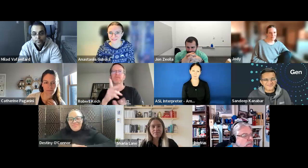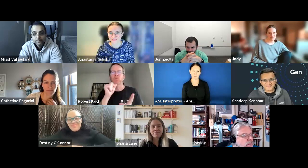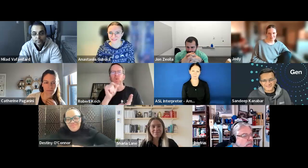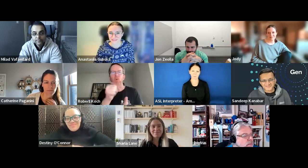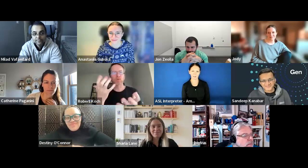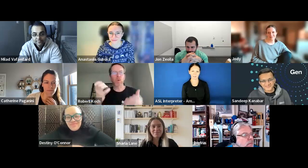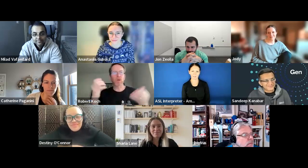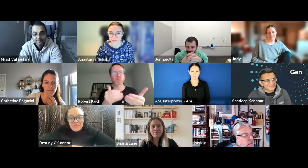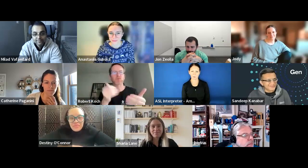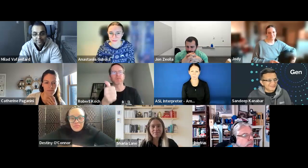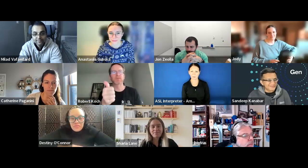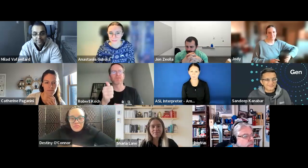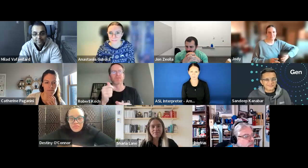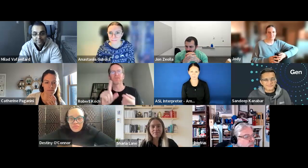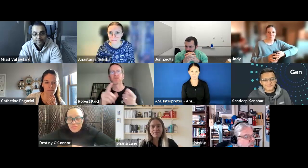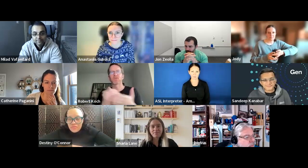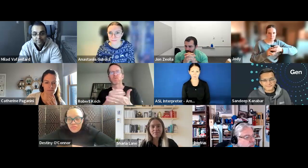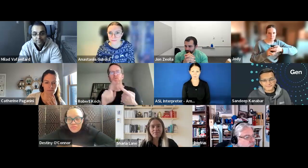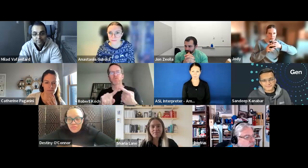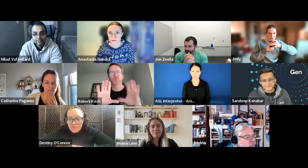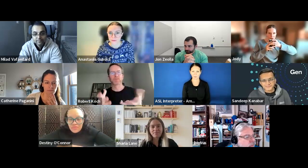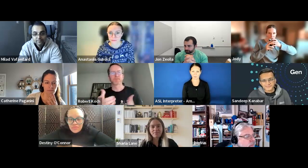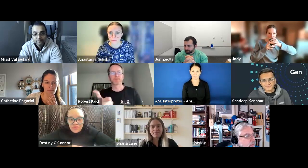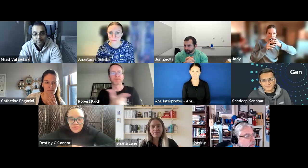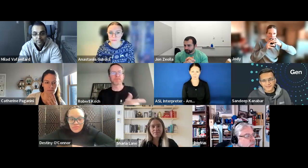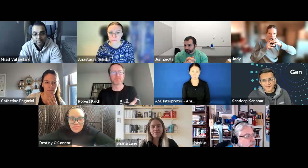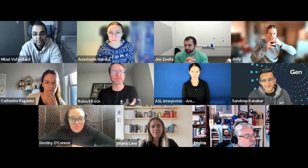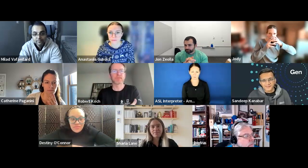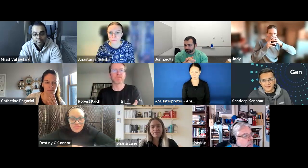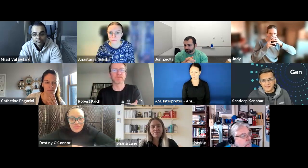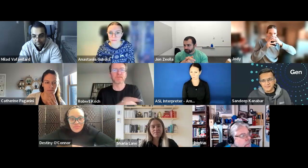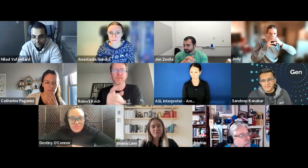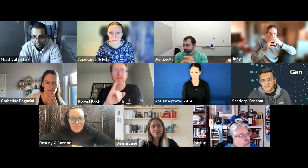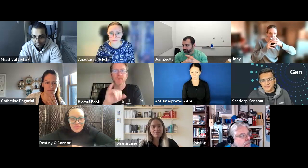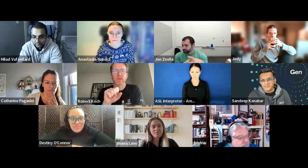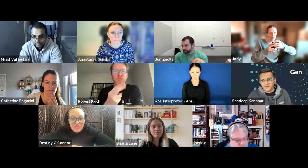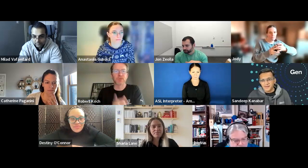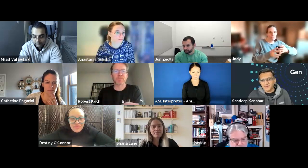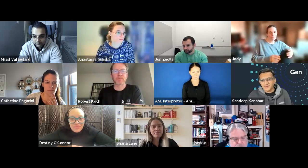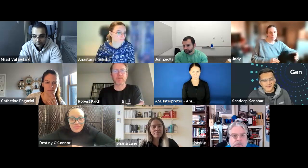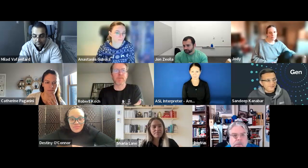Nice to meet you as well. And then who else wants to introduce themselves that's new to the group?